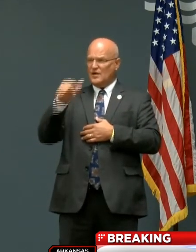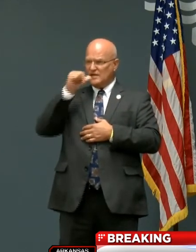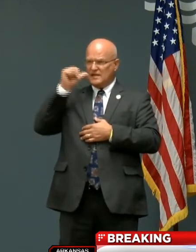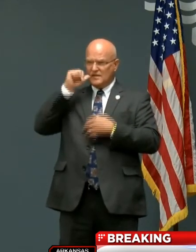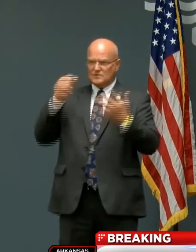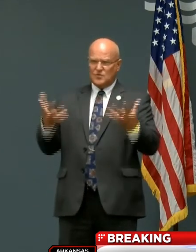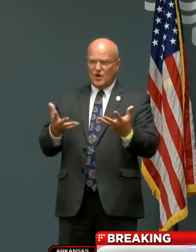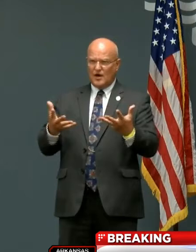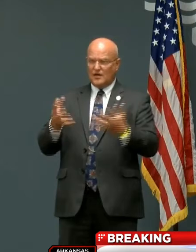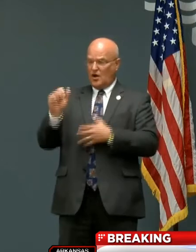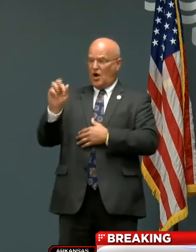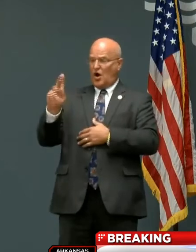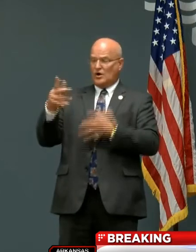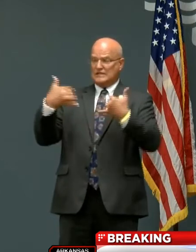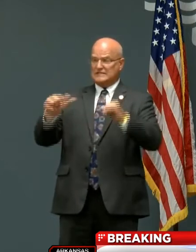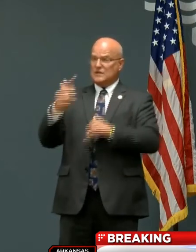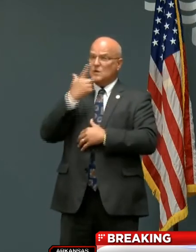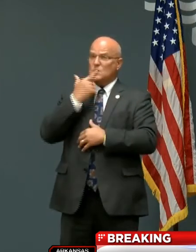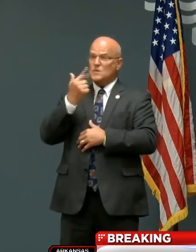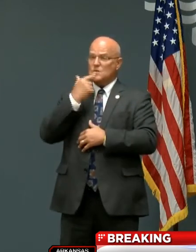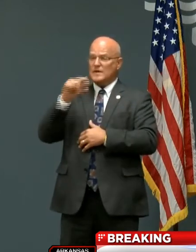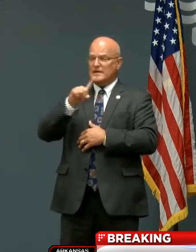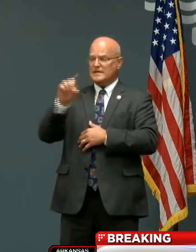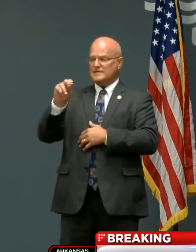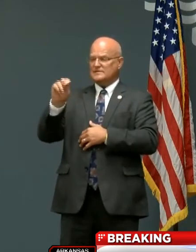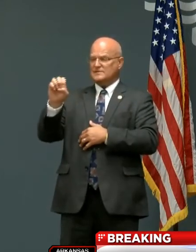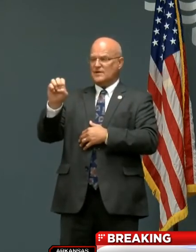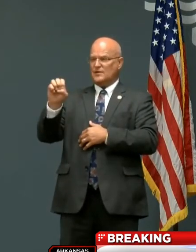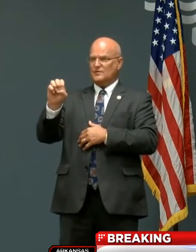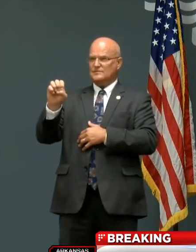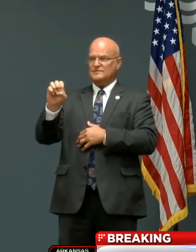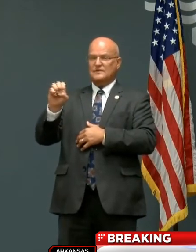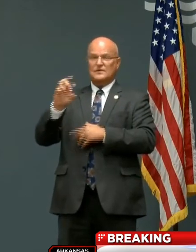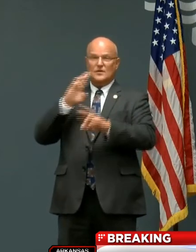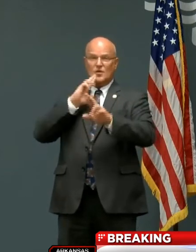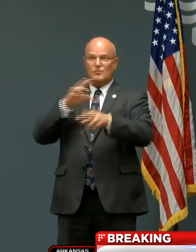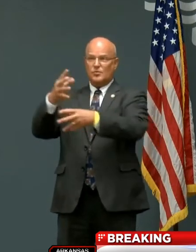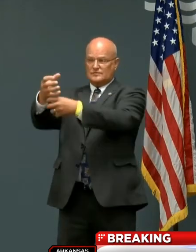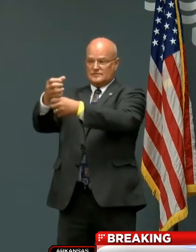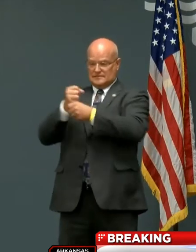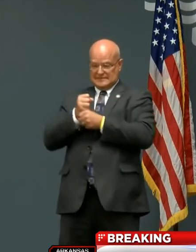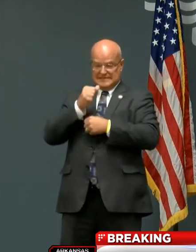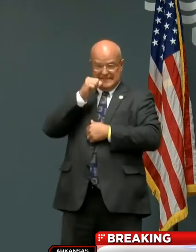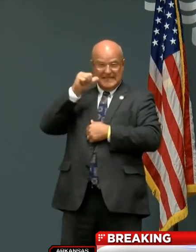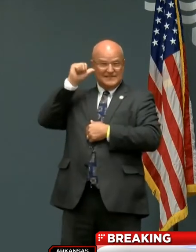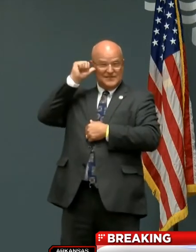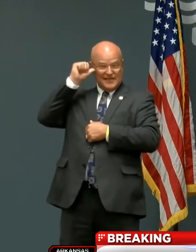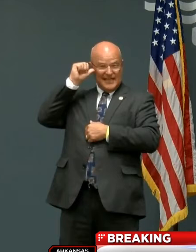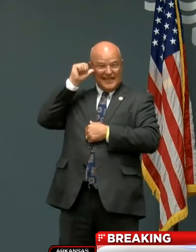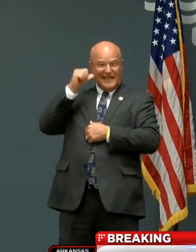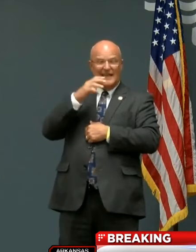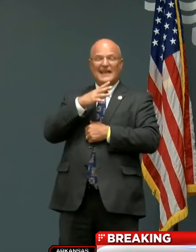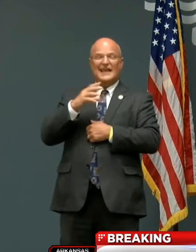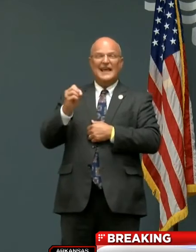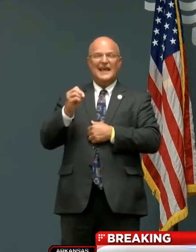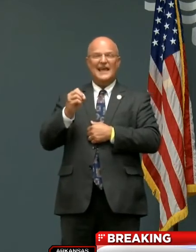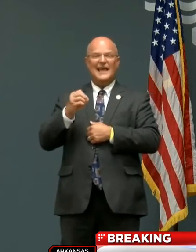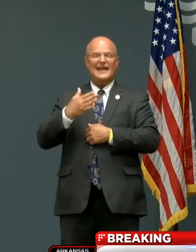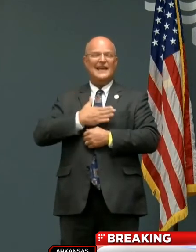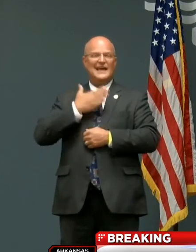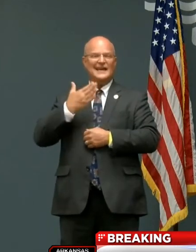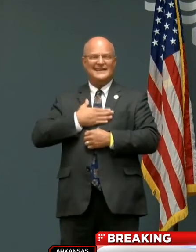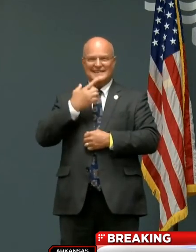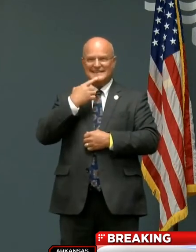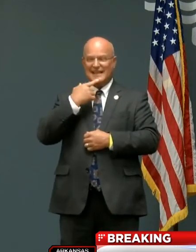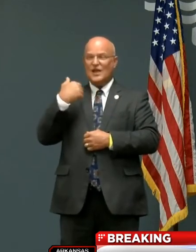is Arkansas still in the red? Well, I received that report yesterday, and I'm pleased to say